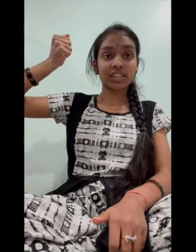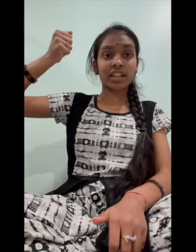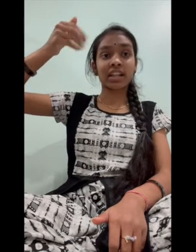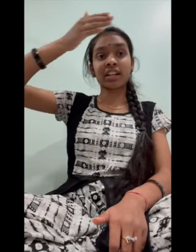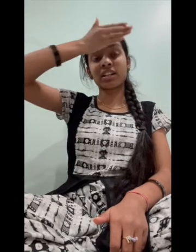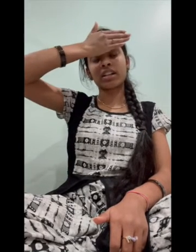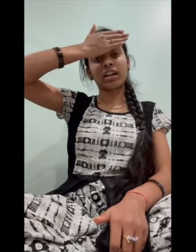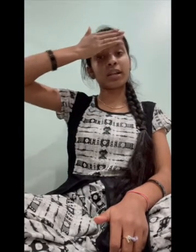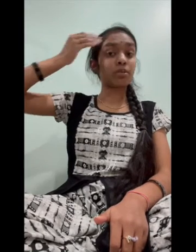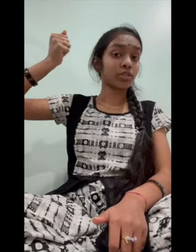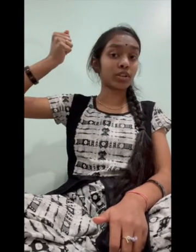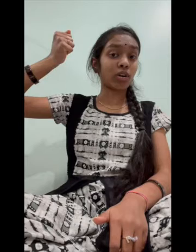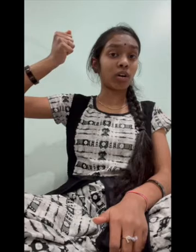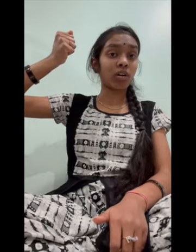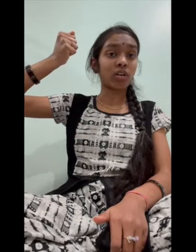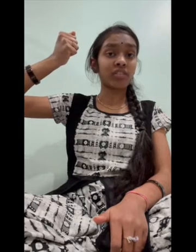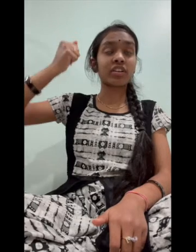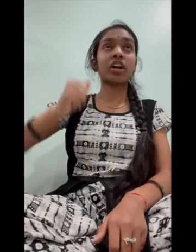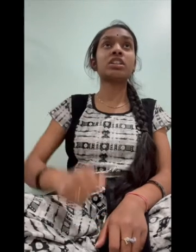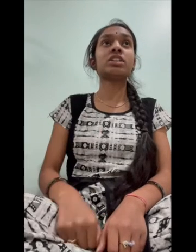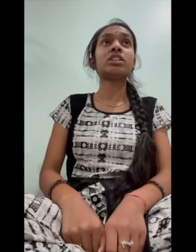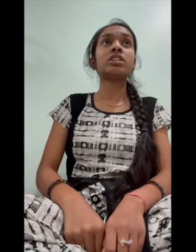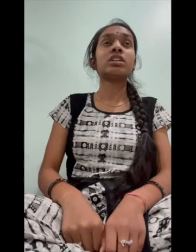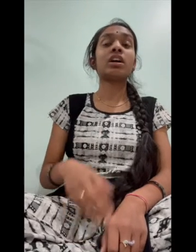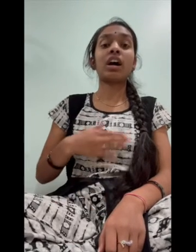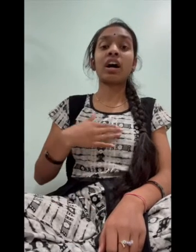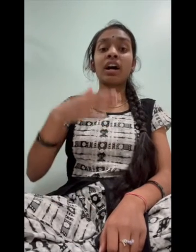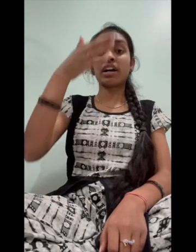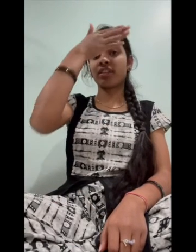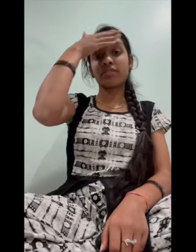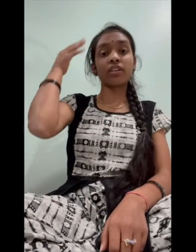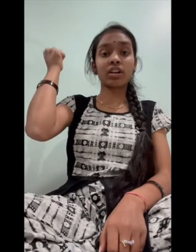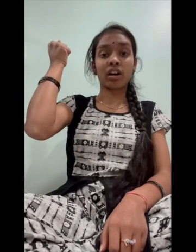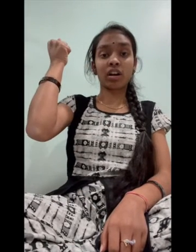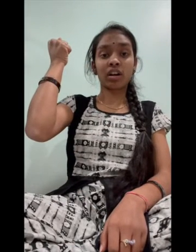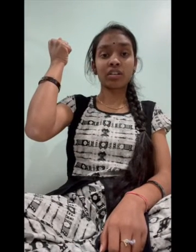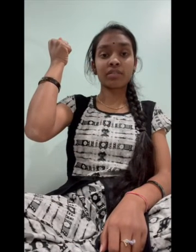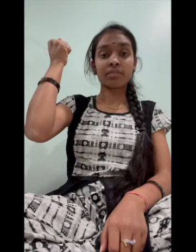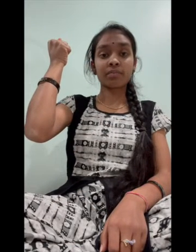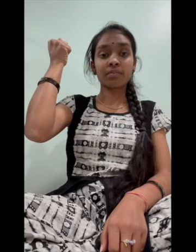saying unable to recall or forgot. I forgot